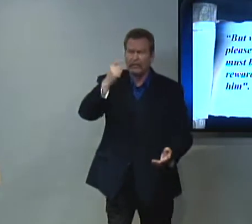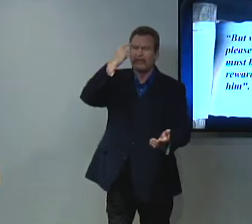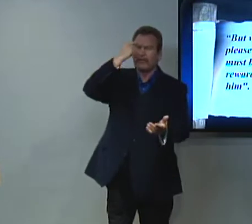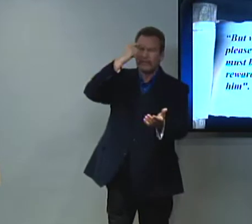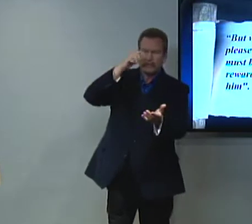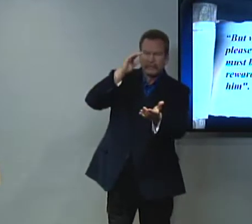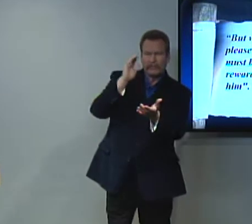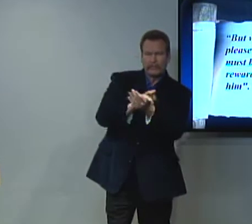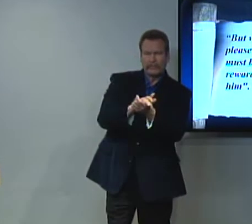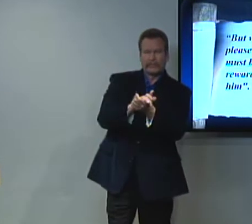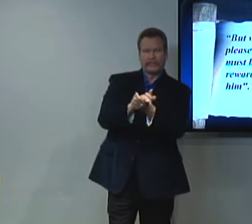Must believe.